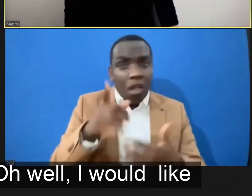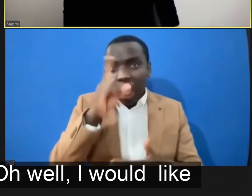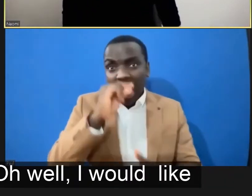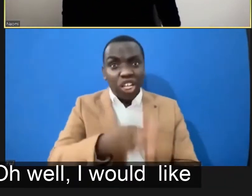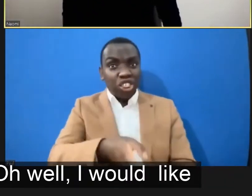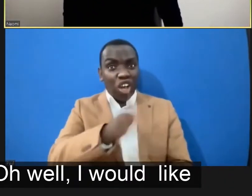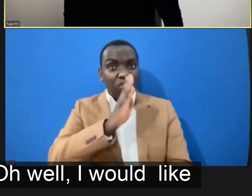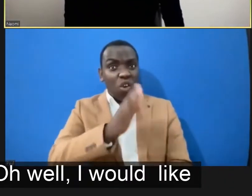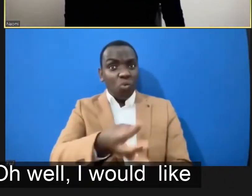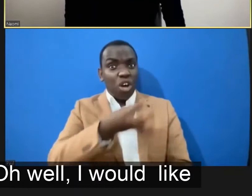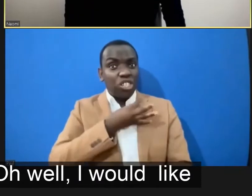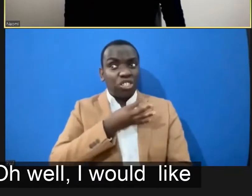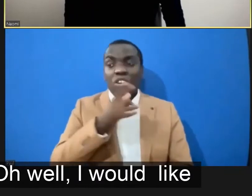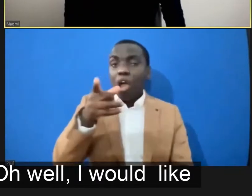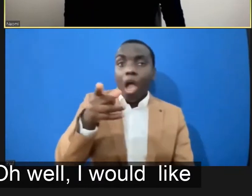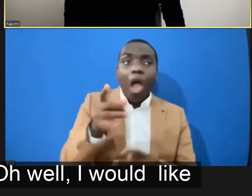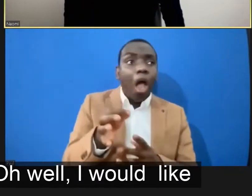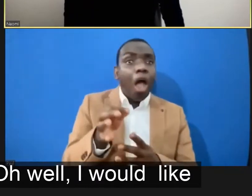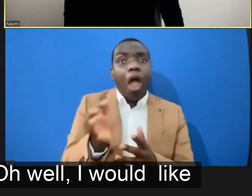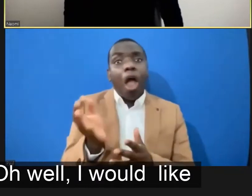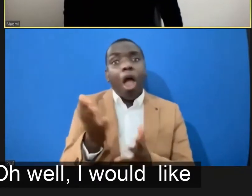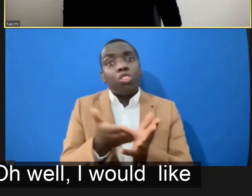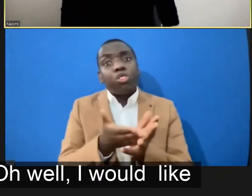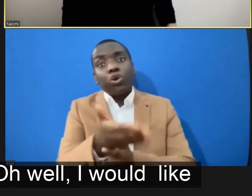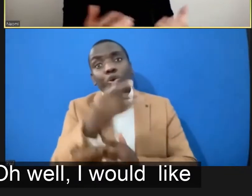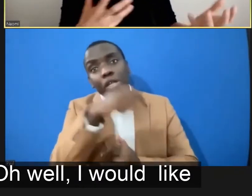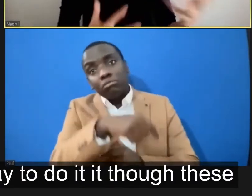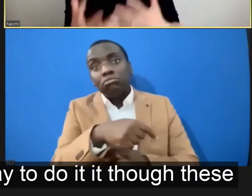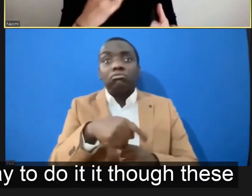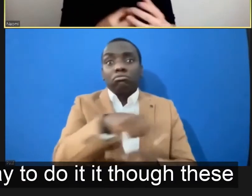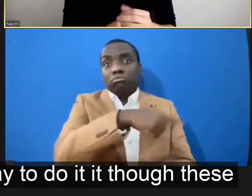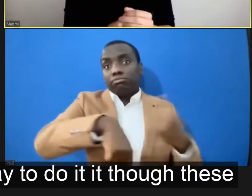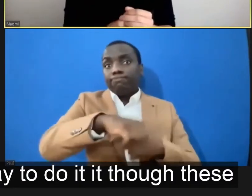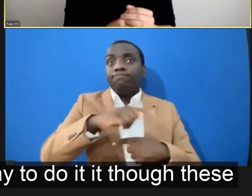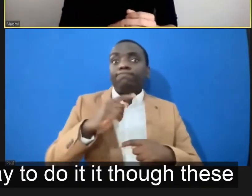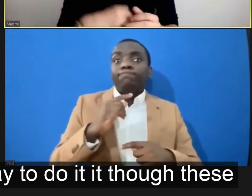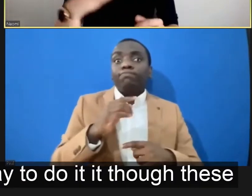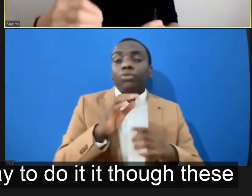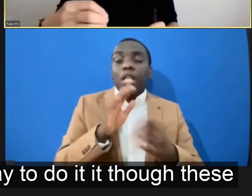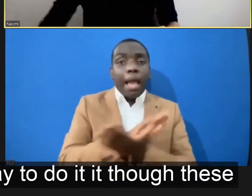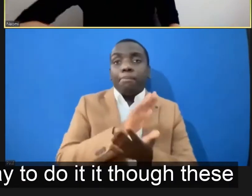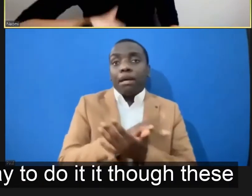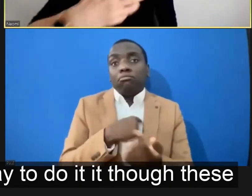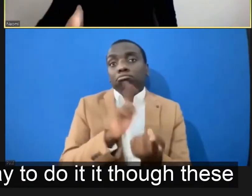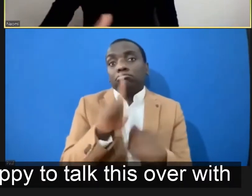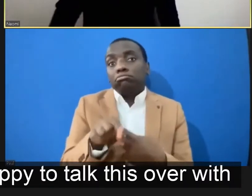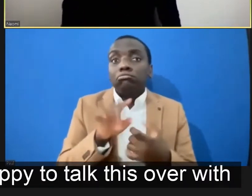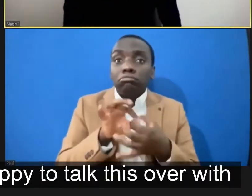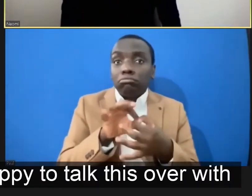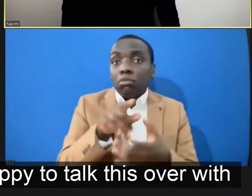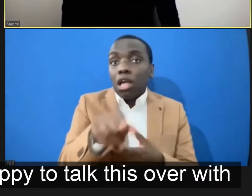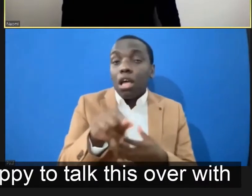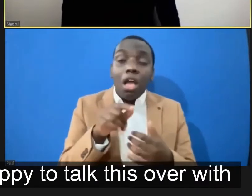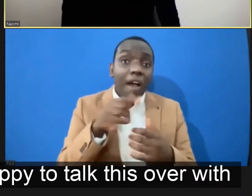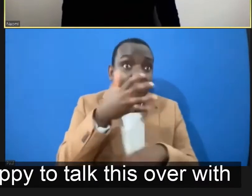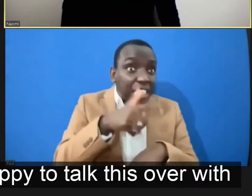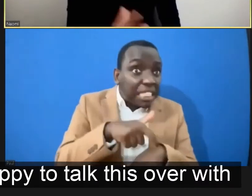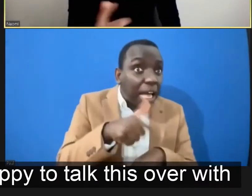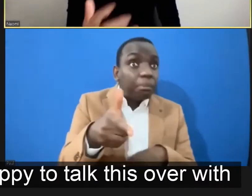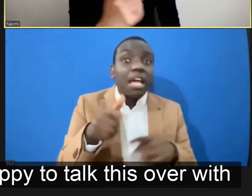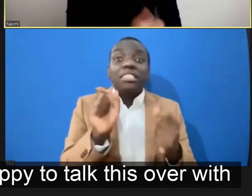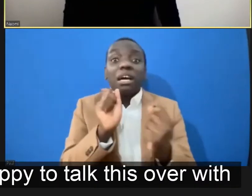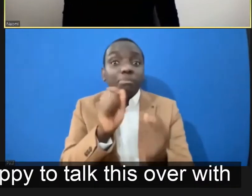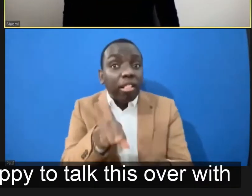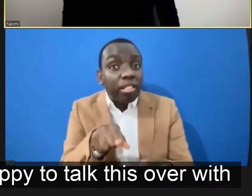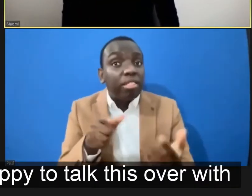So you might think, oh, well, I would like to know a bit more. Well, the way to do it is through these direct questions. And I'm very